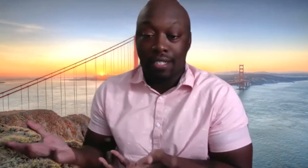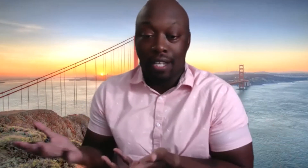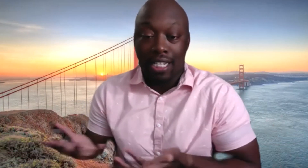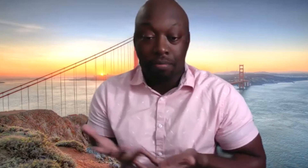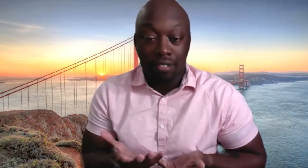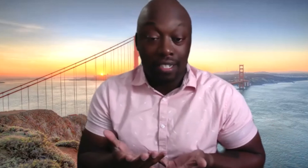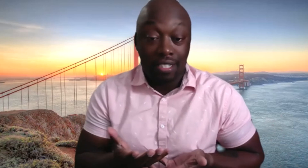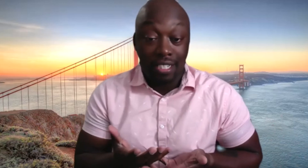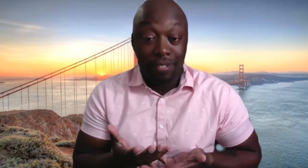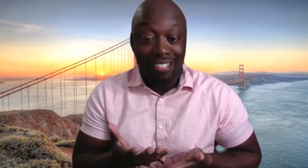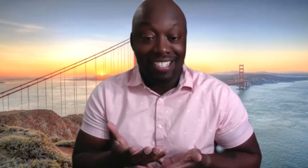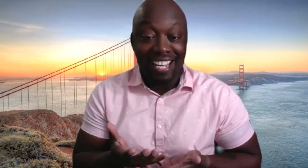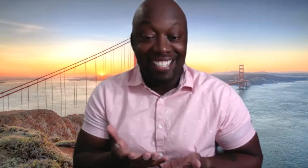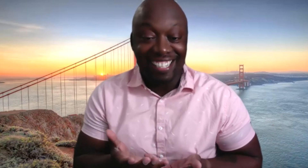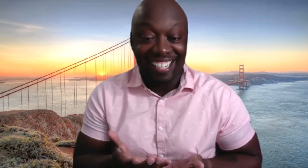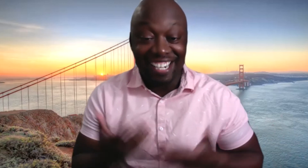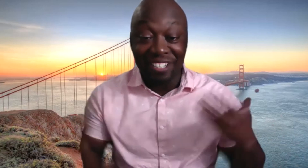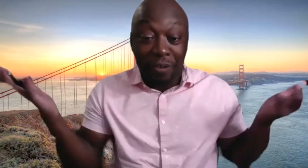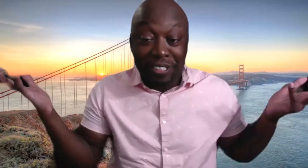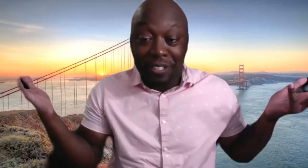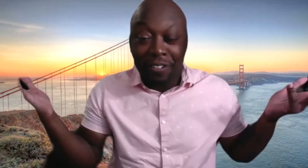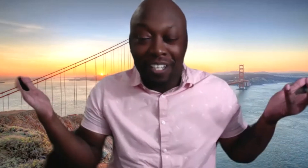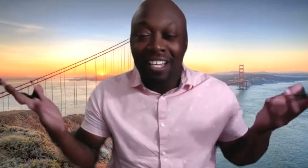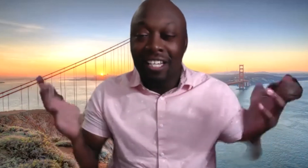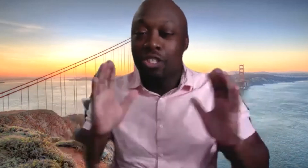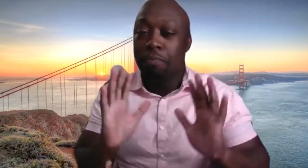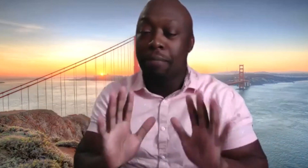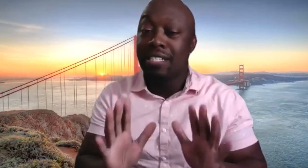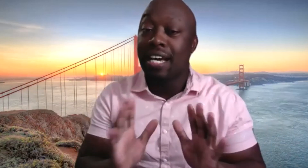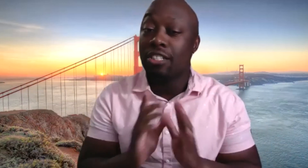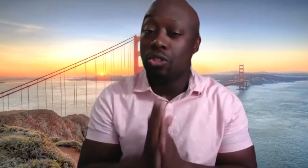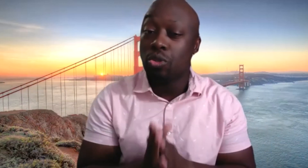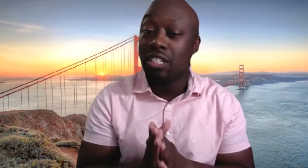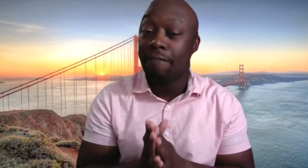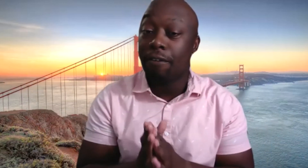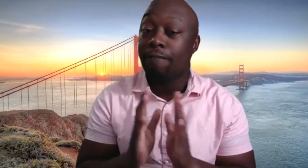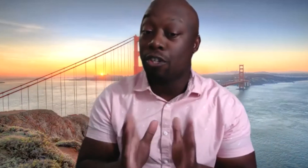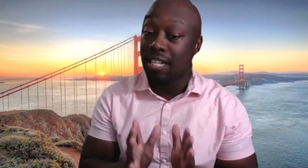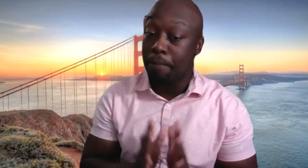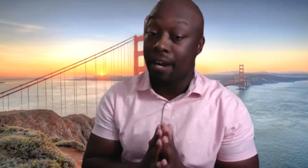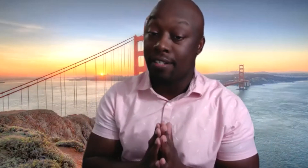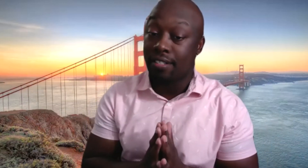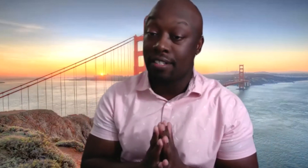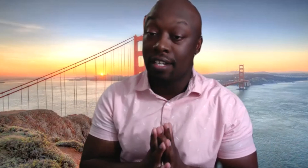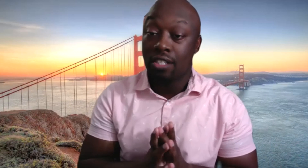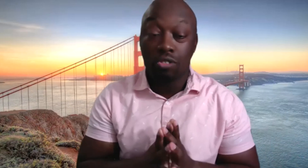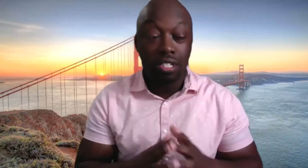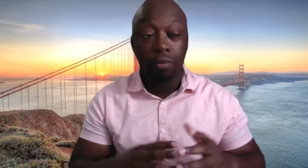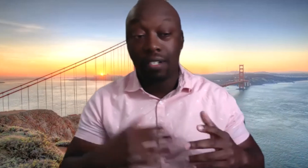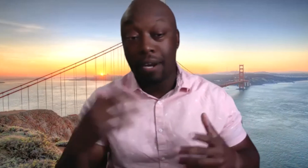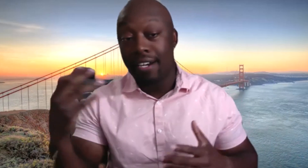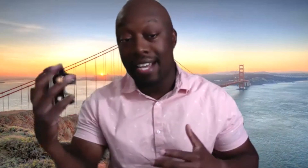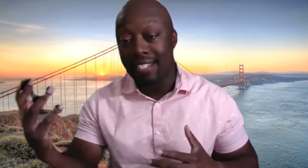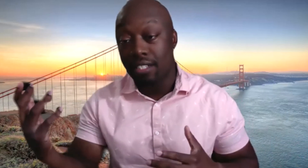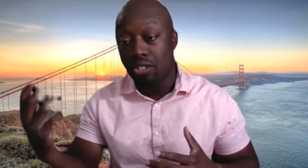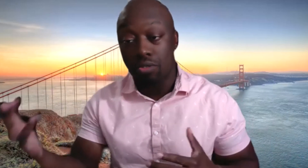Why did the hospital let us leave with this guy? I didn't know what to do. Baby sign is usually for first-time parents. Usually when